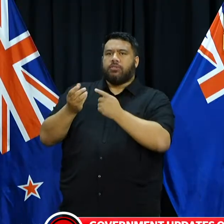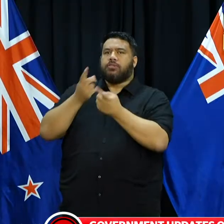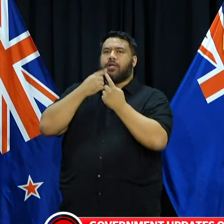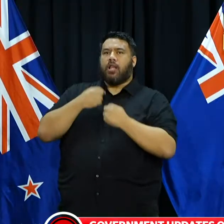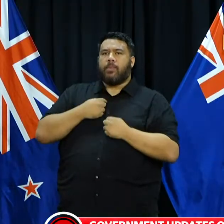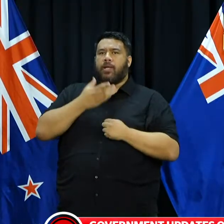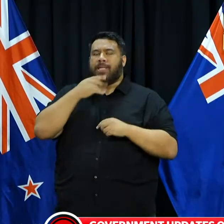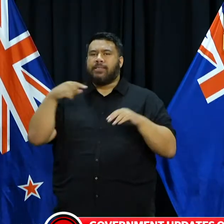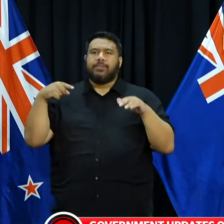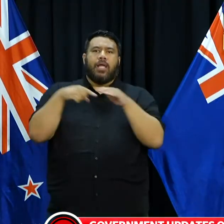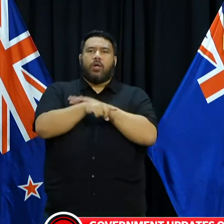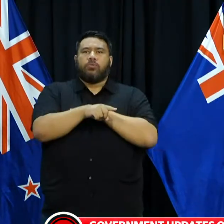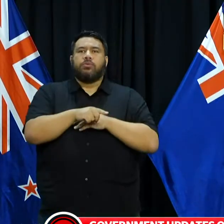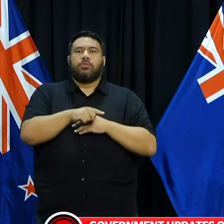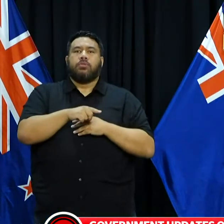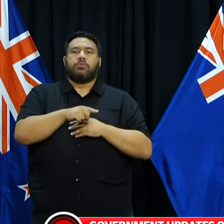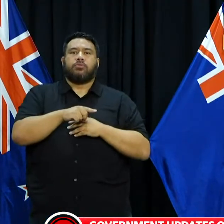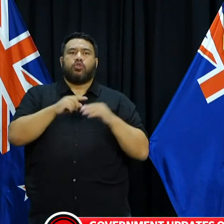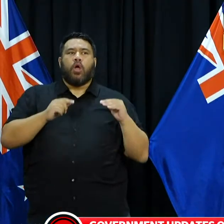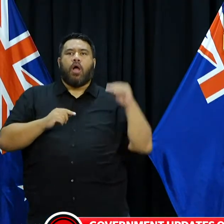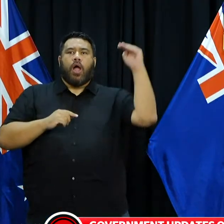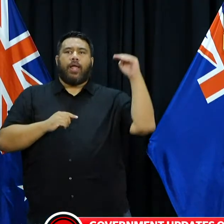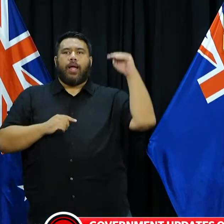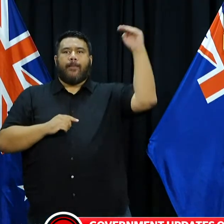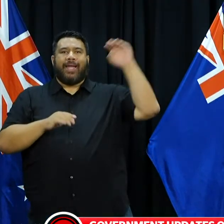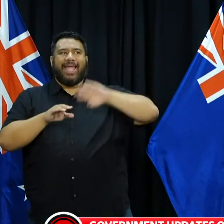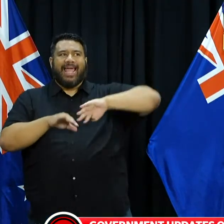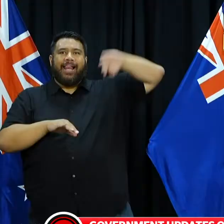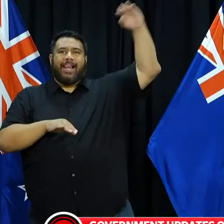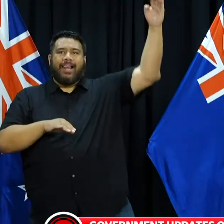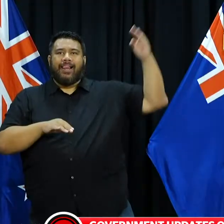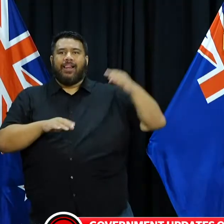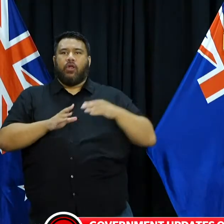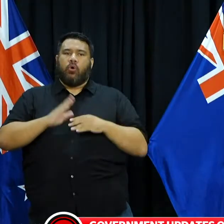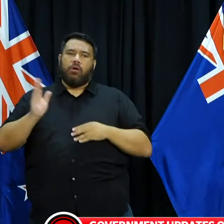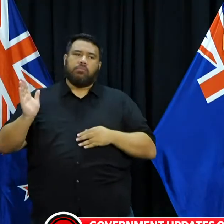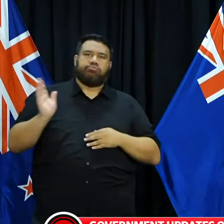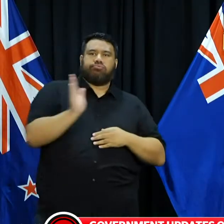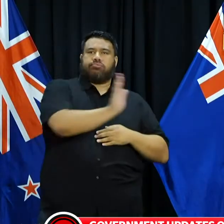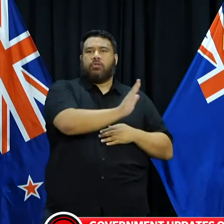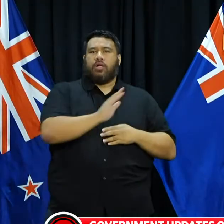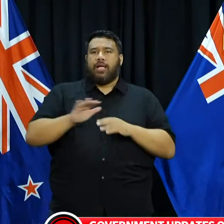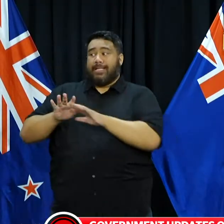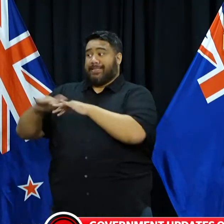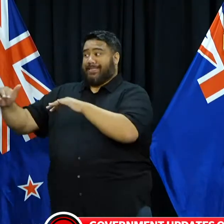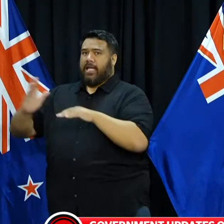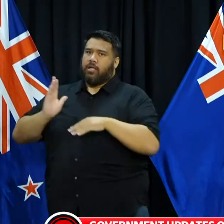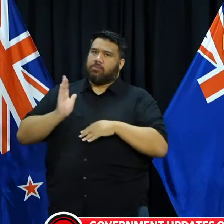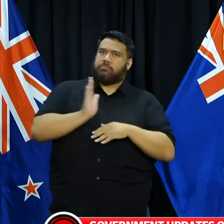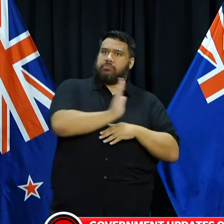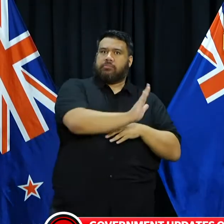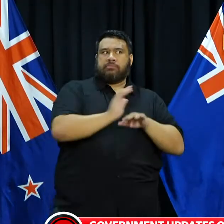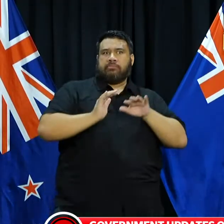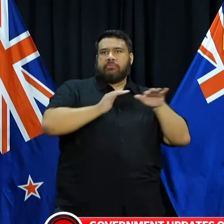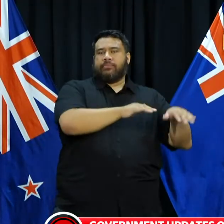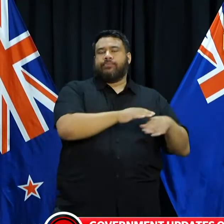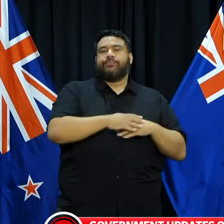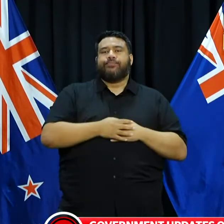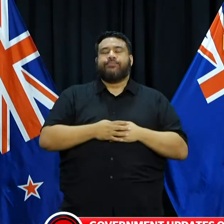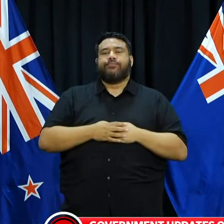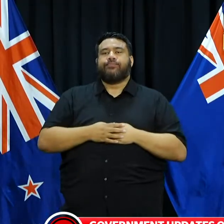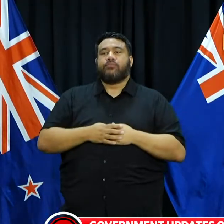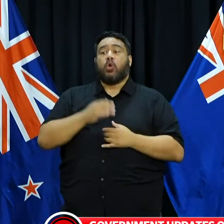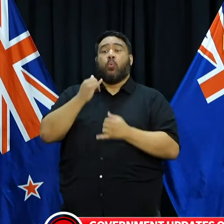out of all tsunami zones to high ground or inland. The first alert was sent to the initial areas under the land threat on the east coast of the